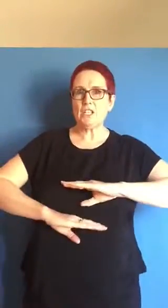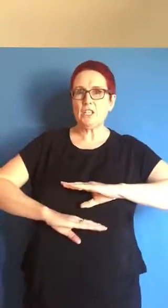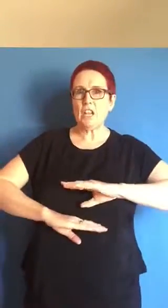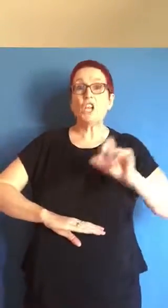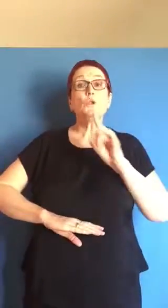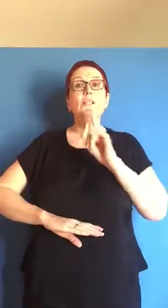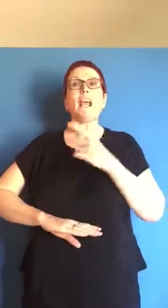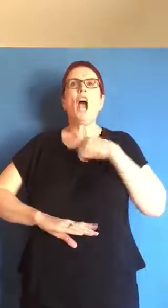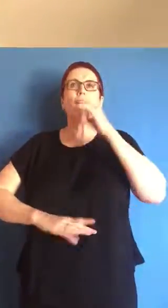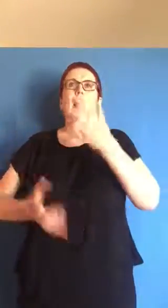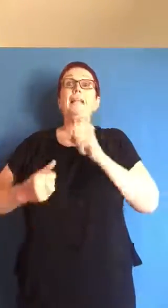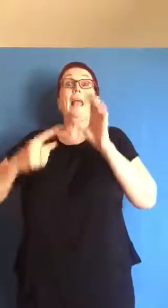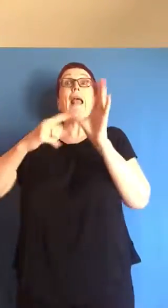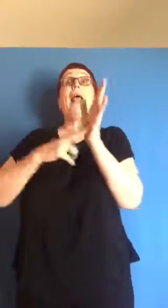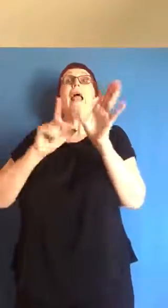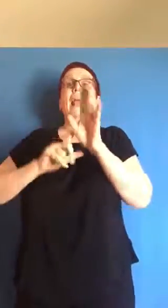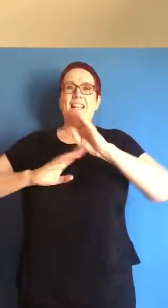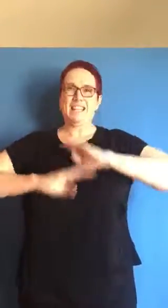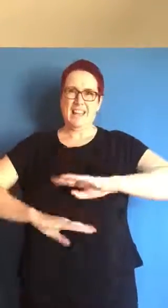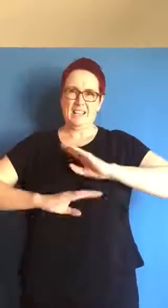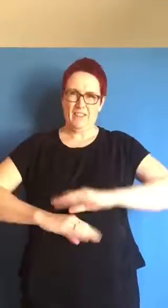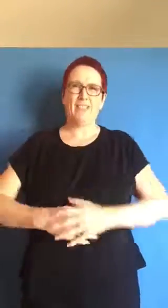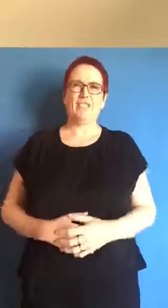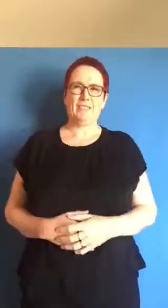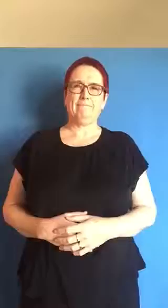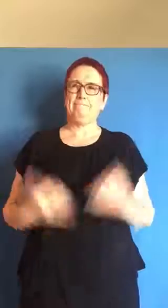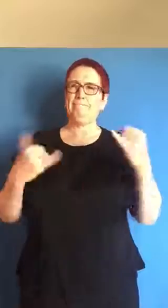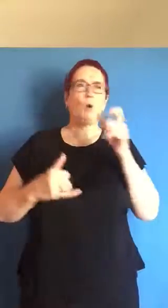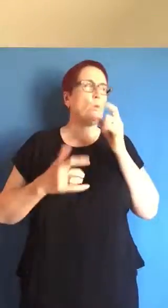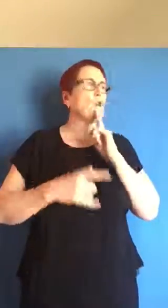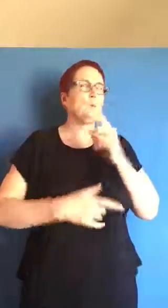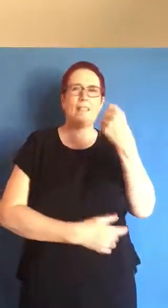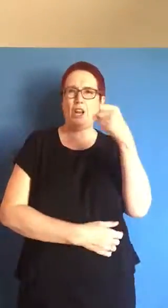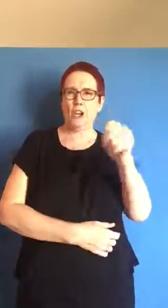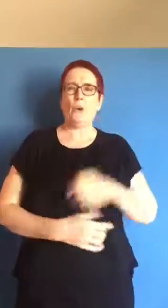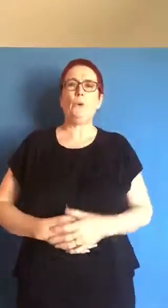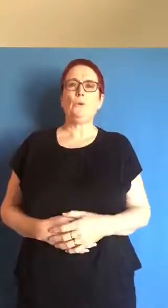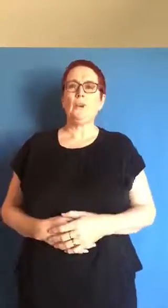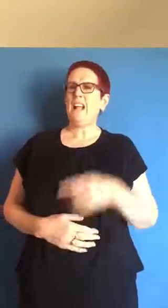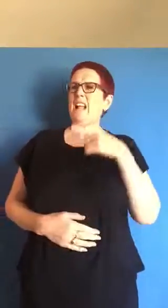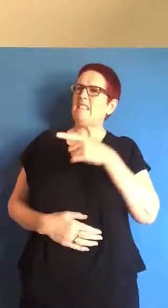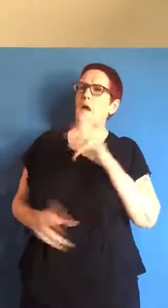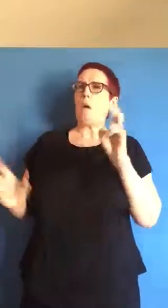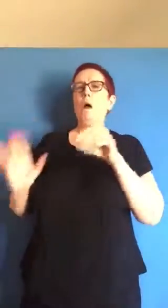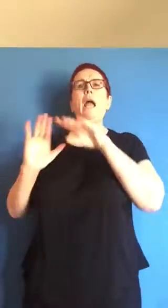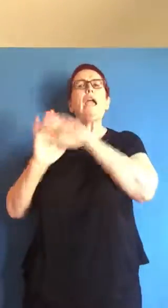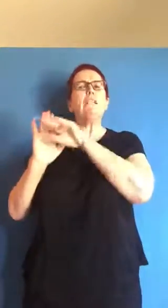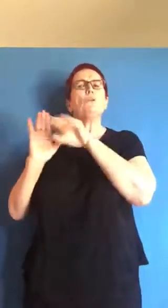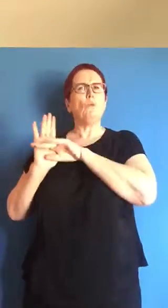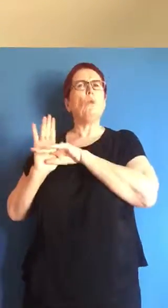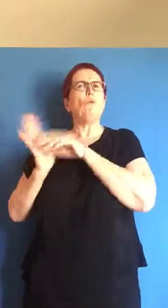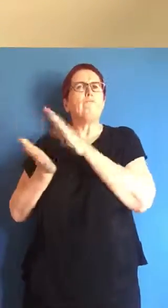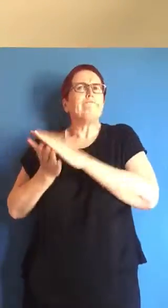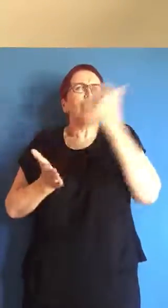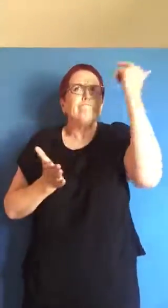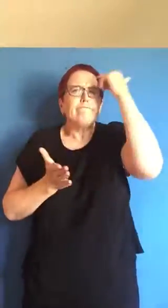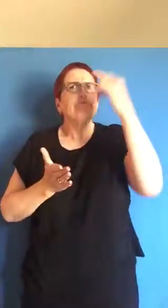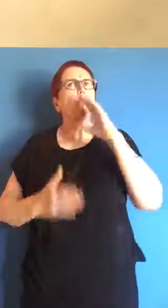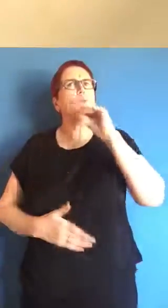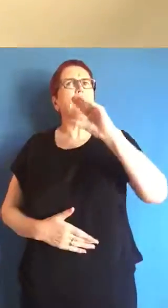any satisfaction." Now, this is often promoted as a rule of logical speaking, but can't and